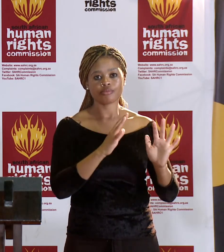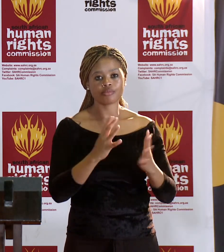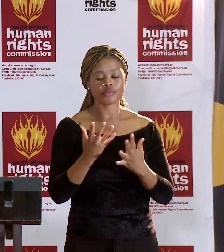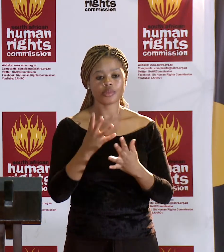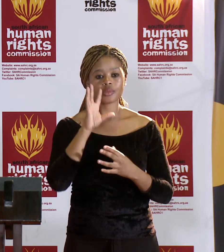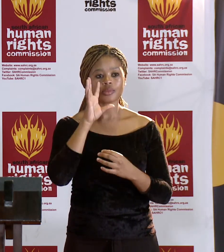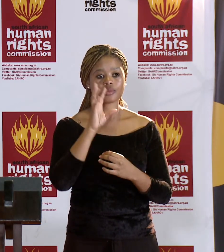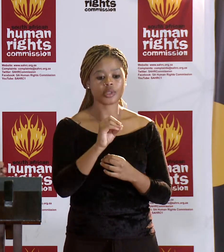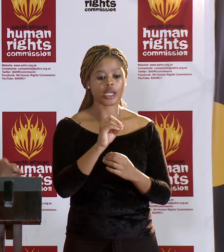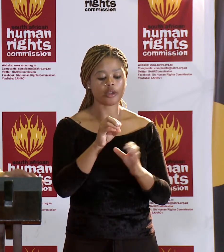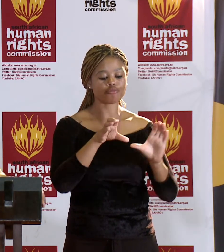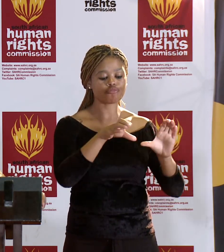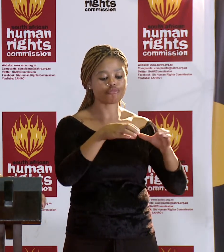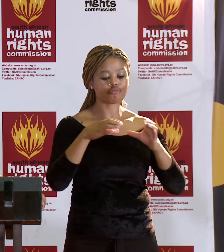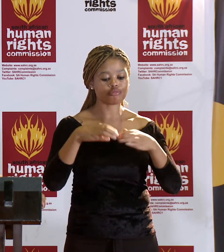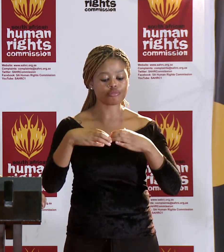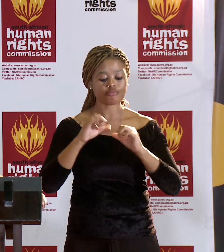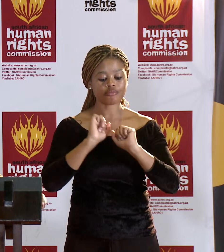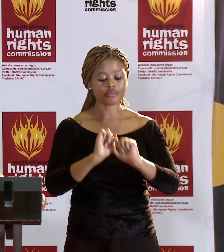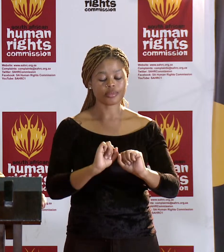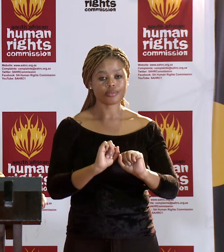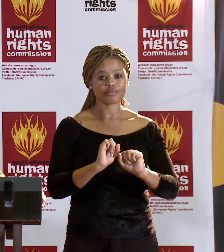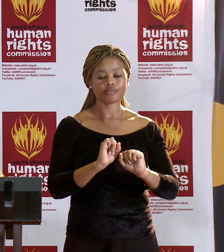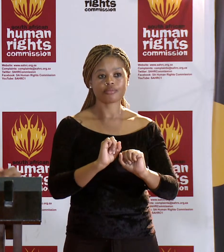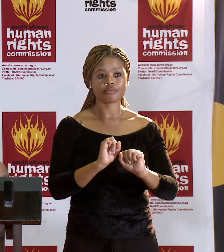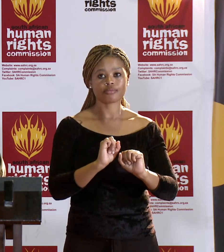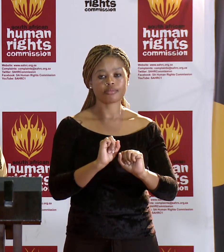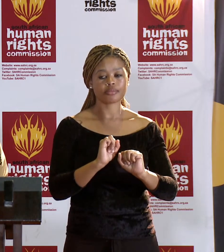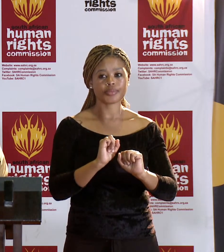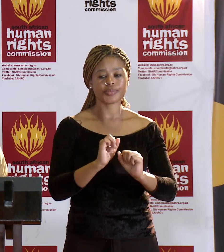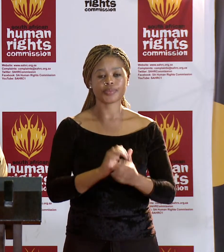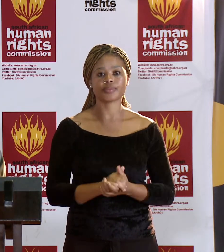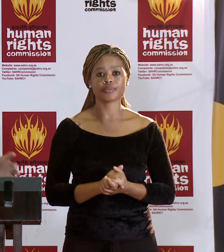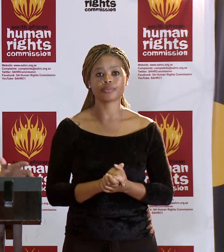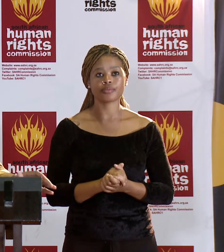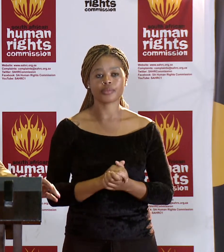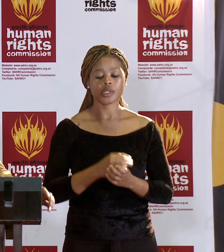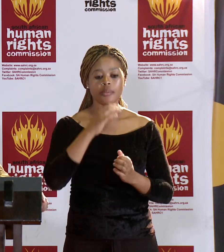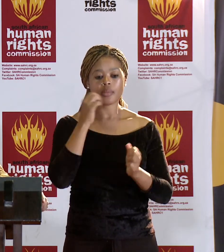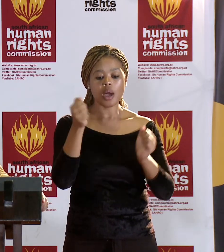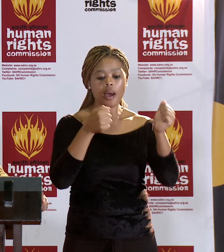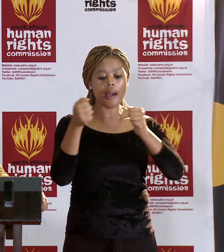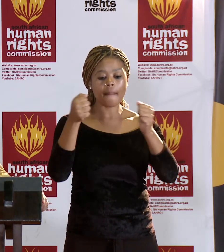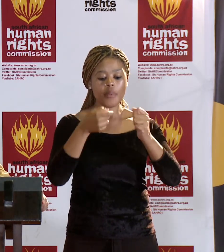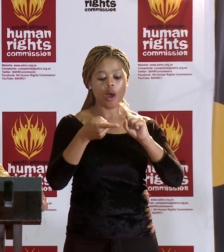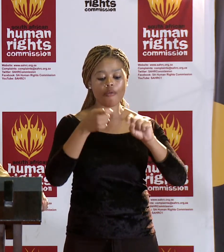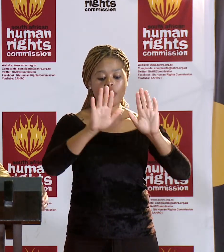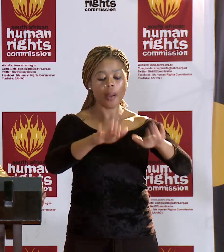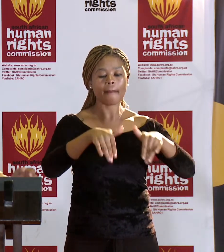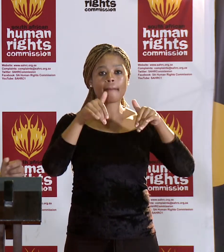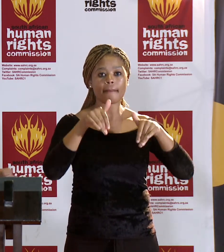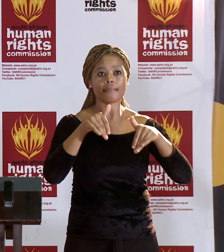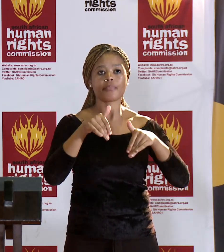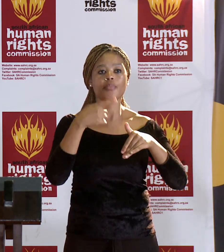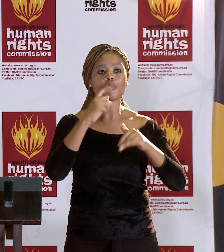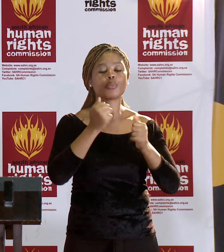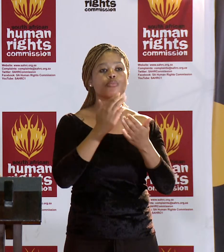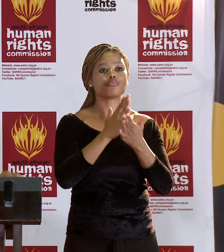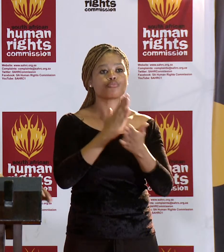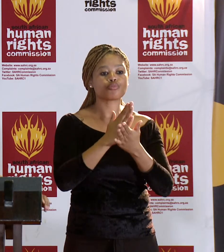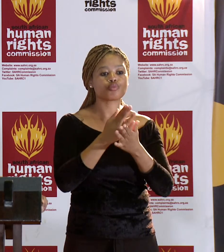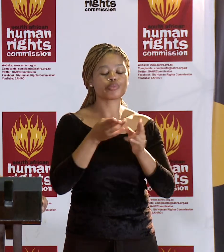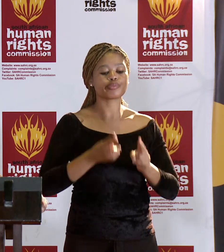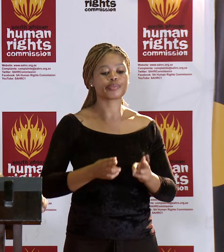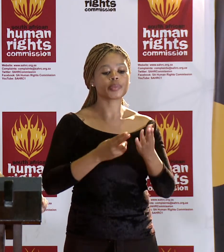are 8 commissioners at the Human Rights Commission that are employed by Parliament to basically ensure that